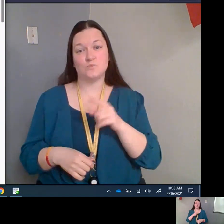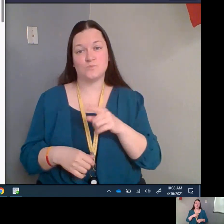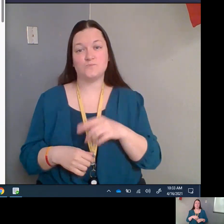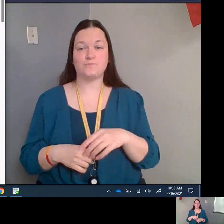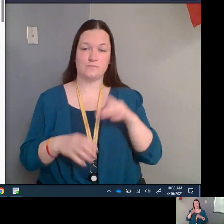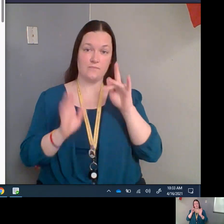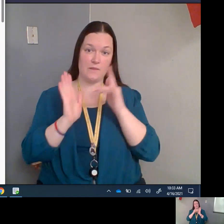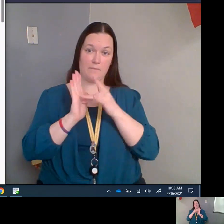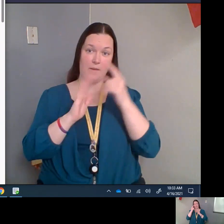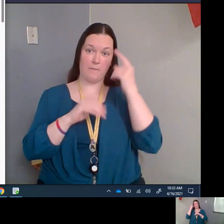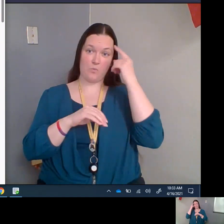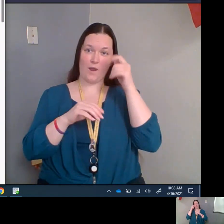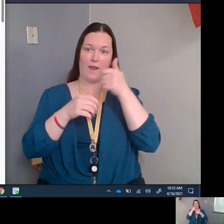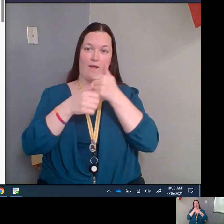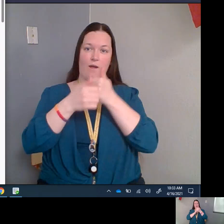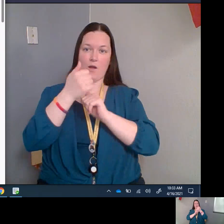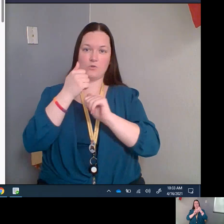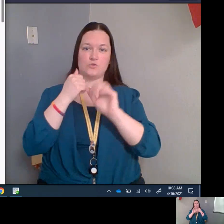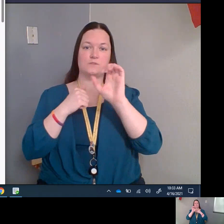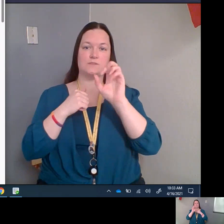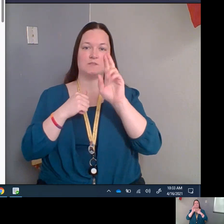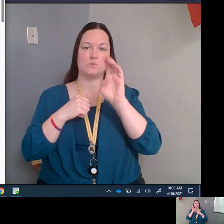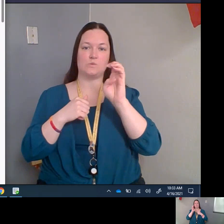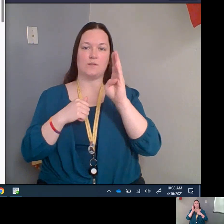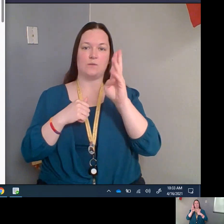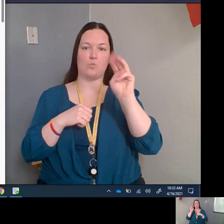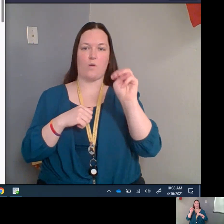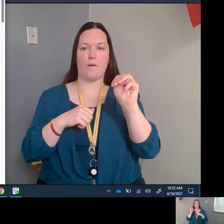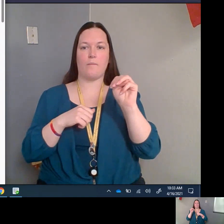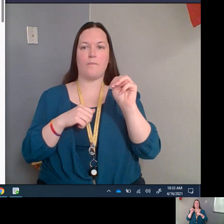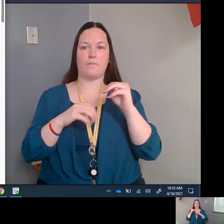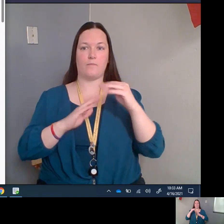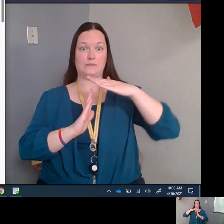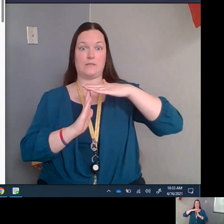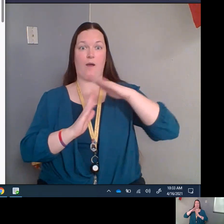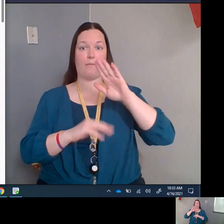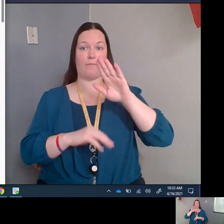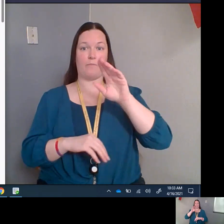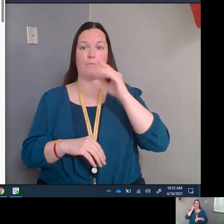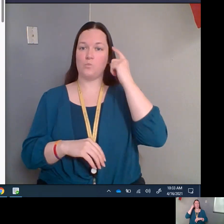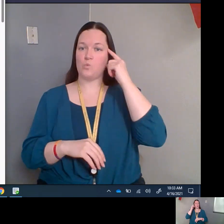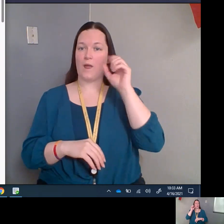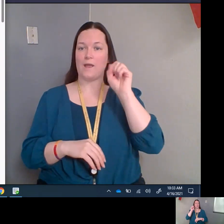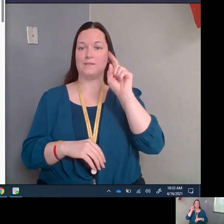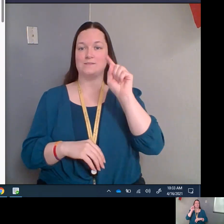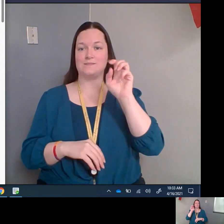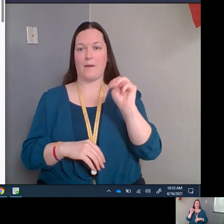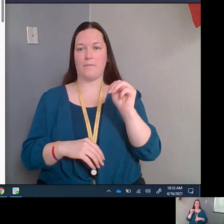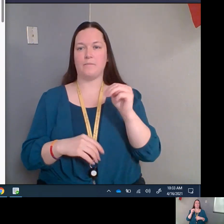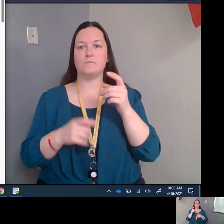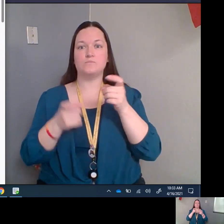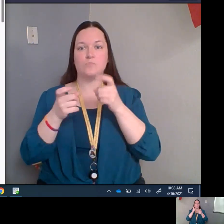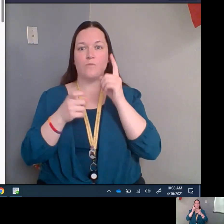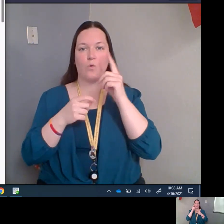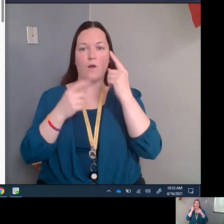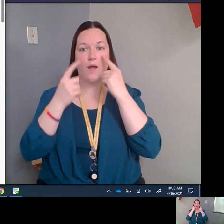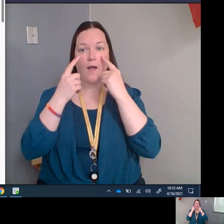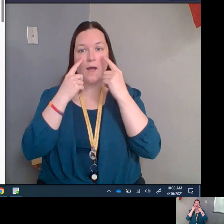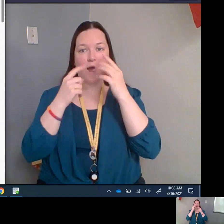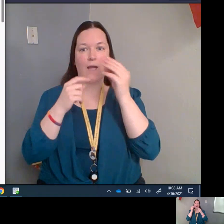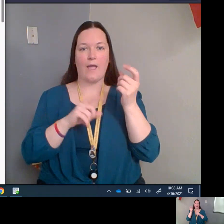The midbrain section is located below the cerebrum at the top of the brainstem. It is responsible for certain eye and